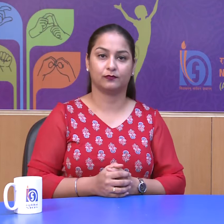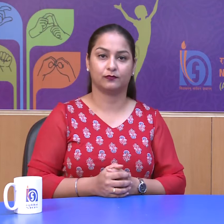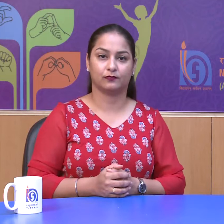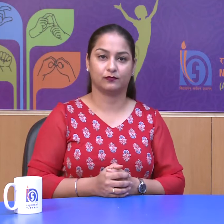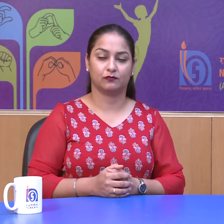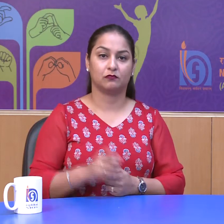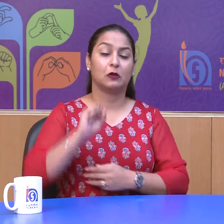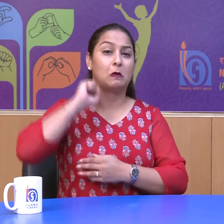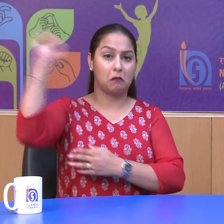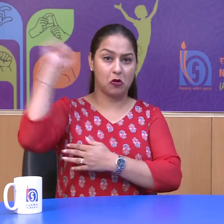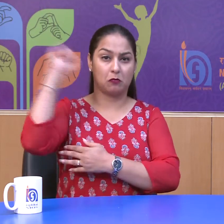protest demonstrations,